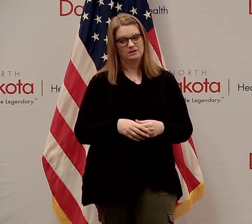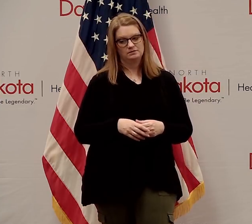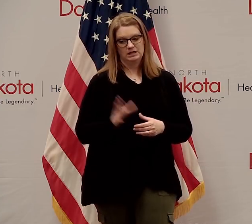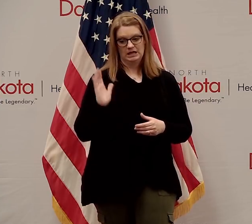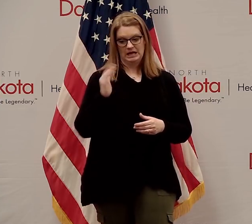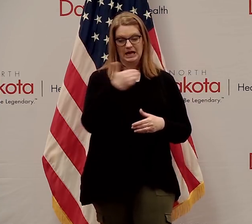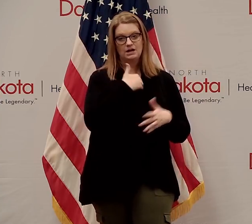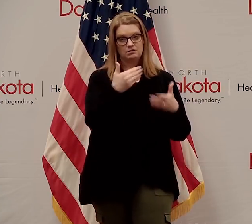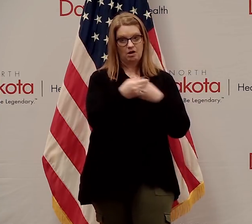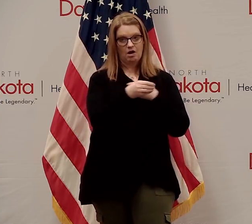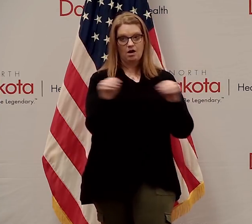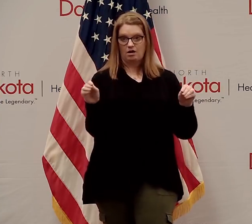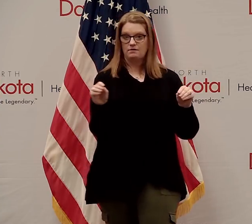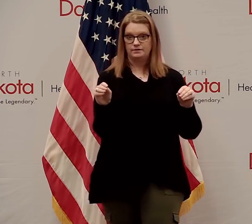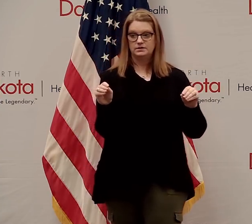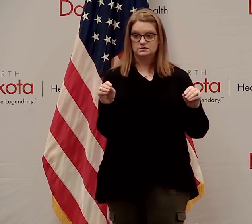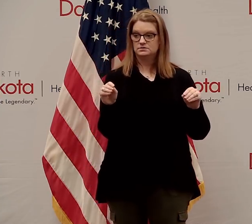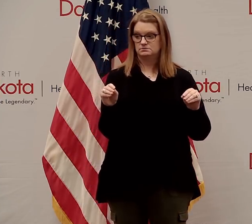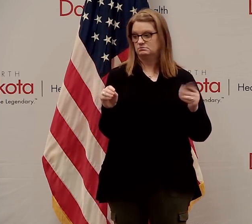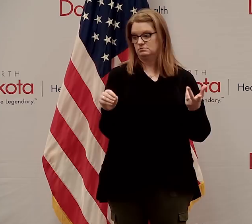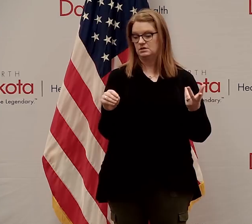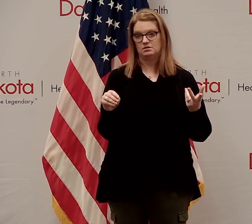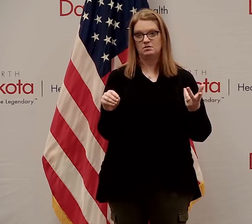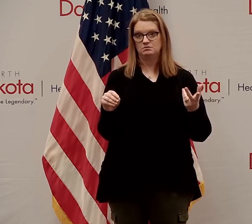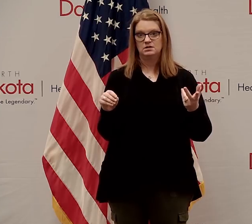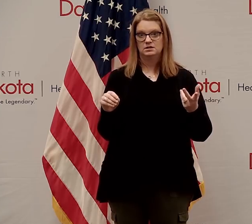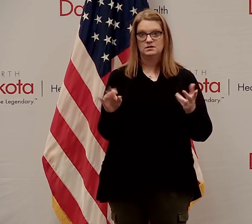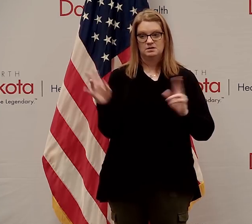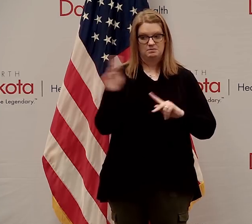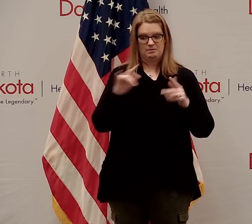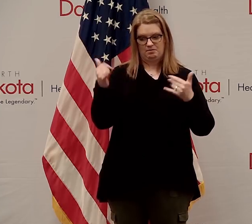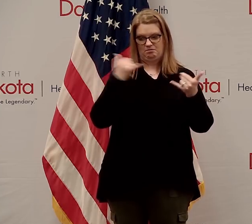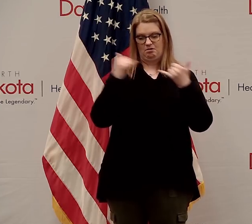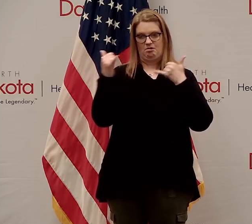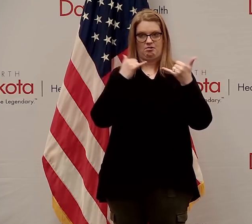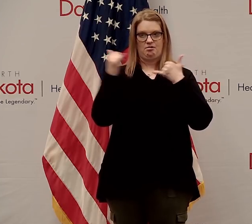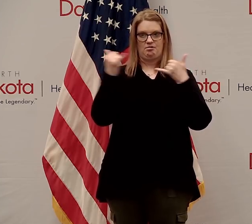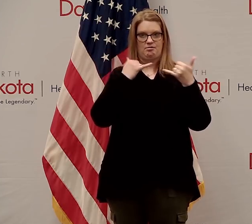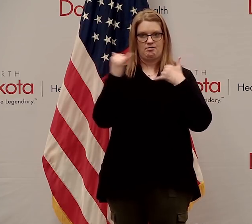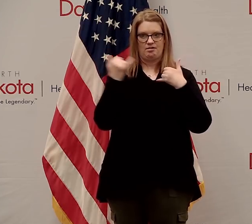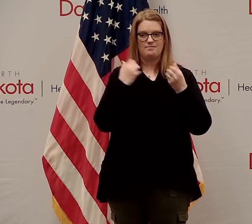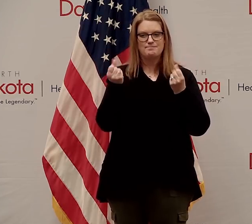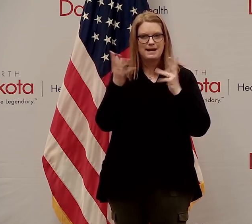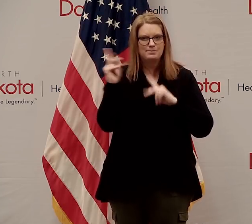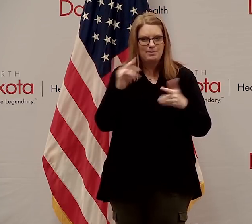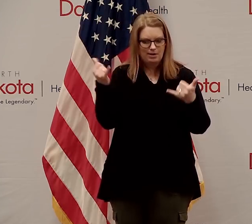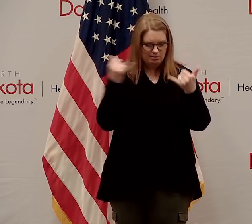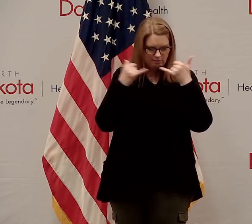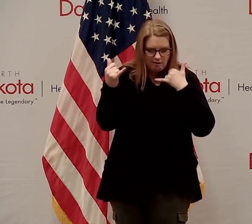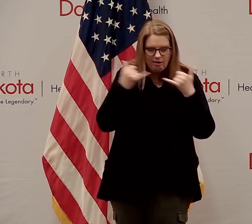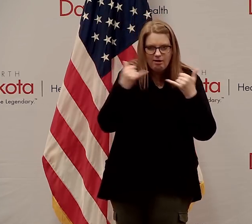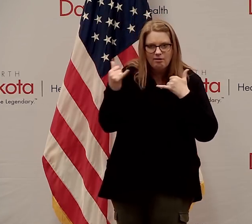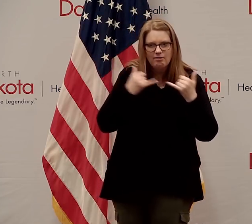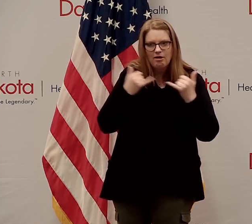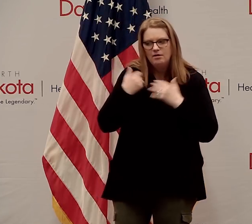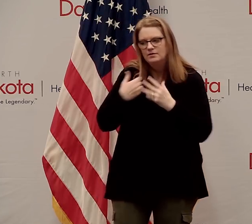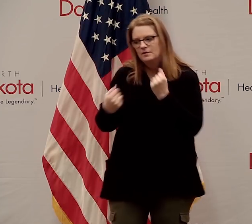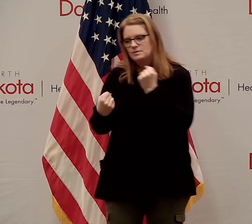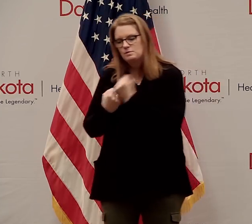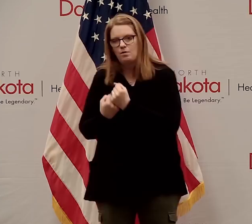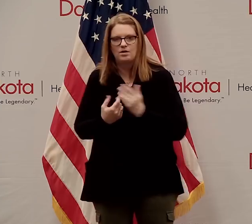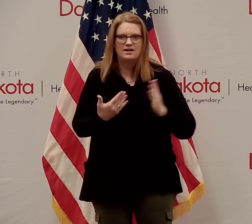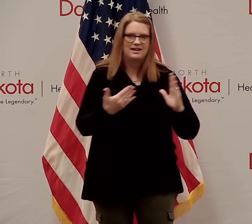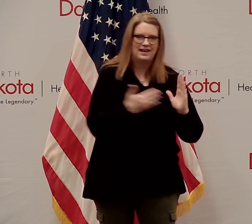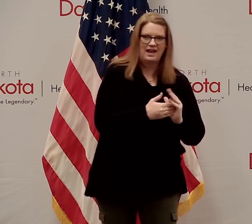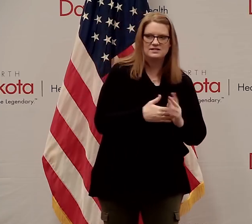office to experience freedom of speech every day, because we hear from lots of citizens from both sides of this equation all the